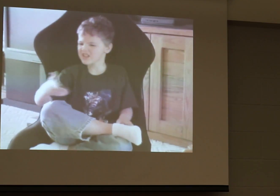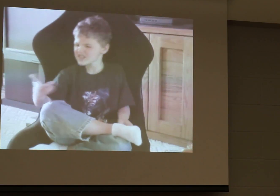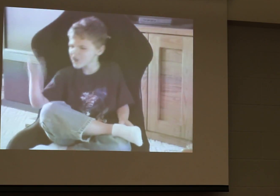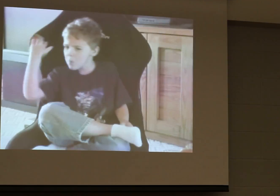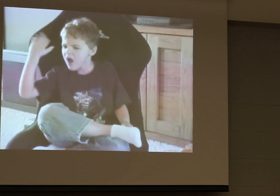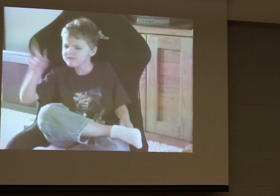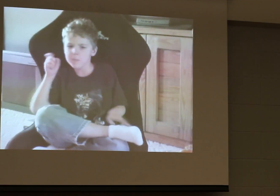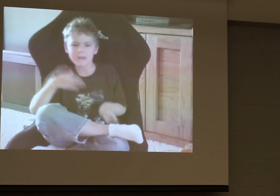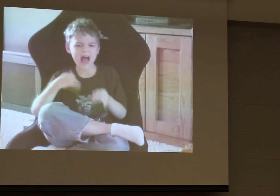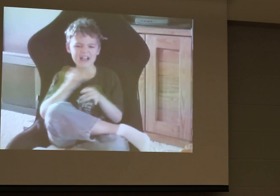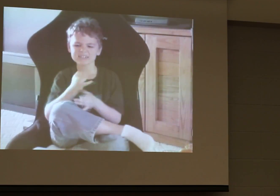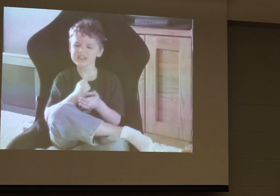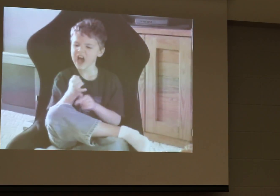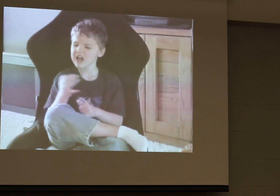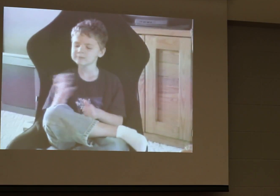pond."